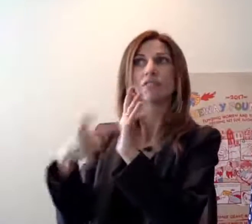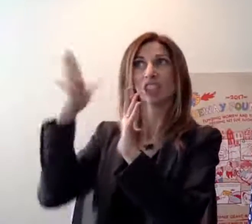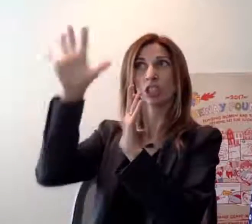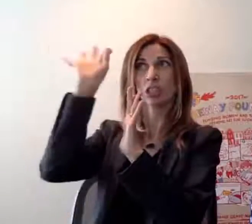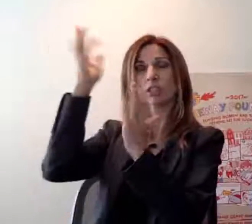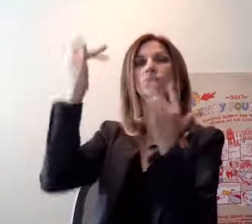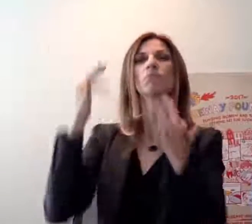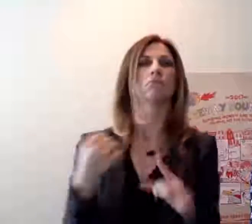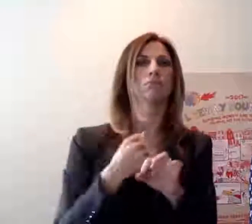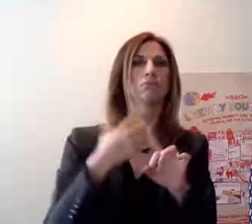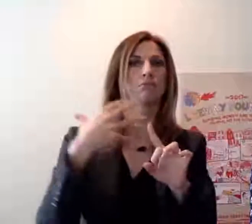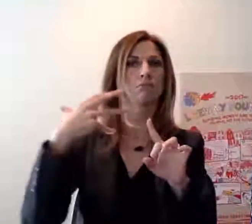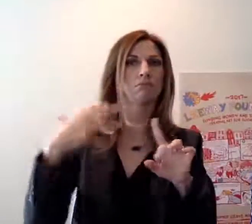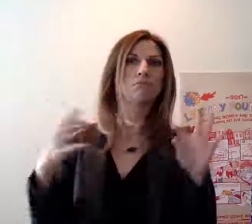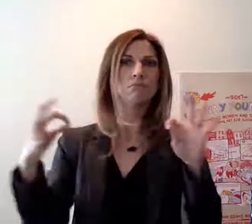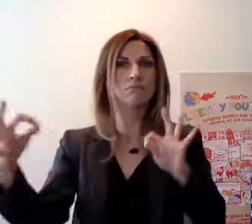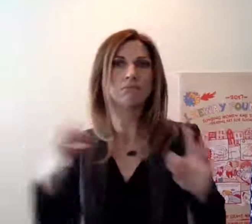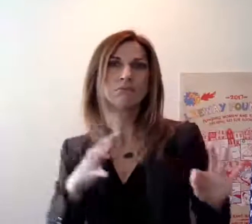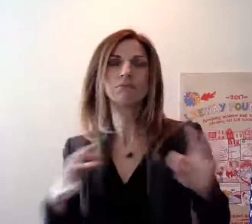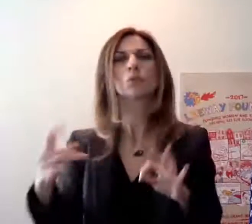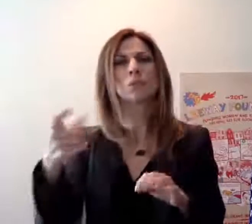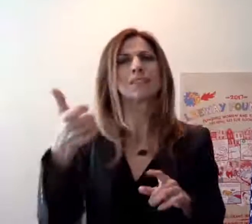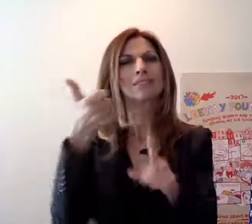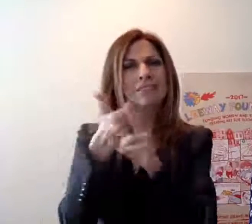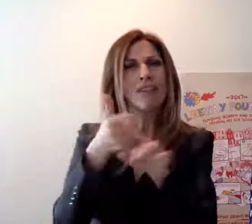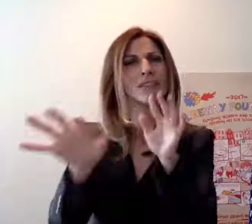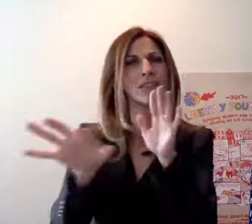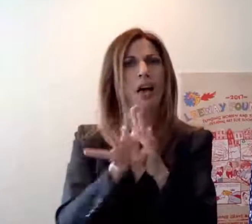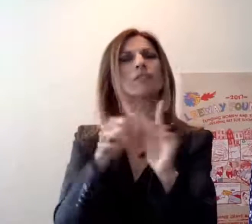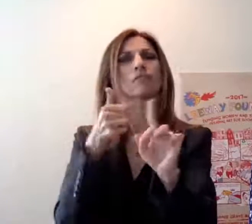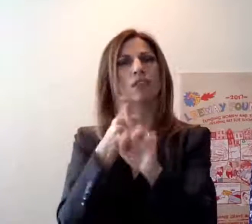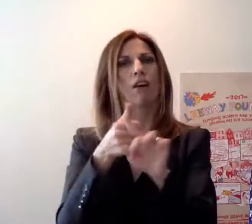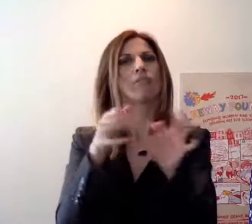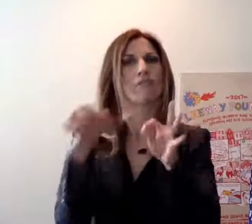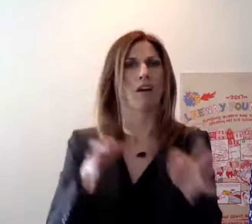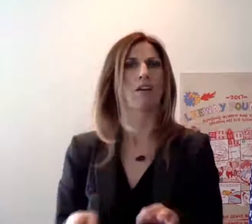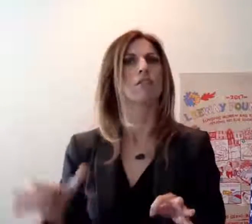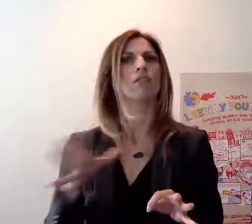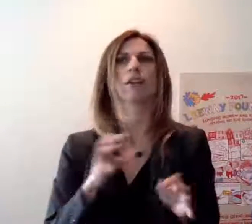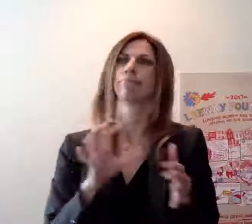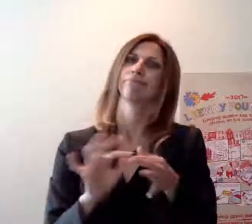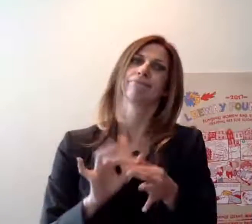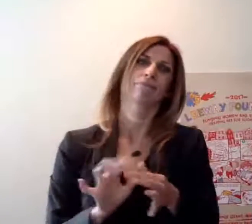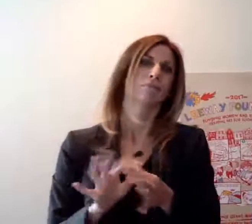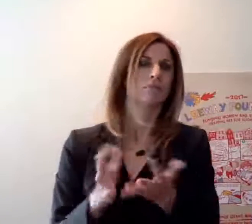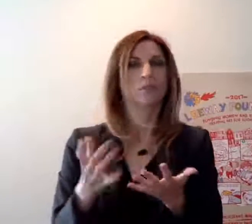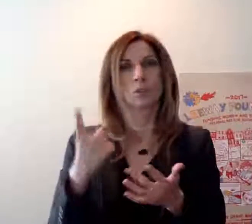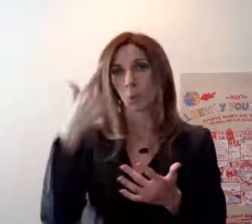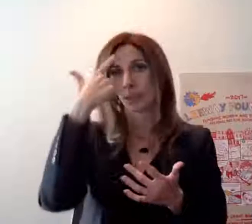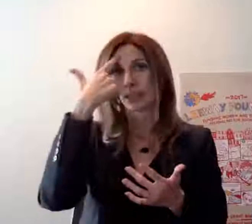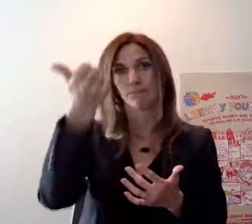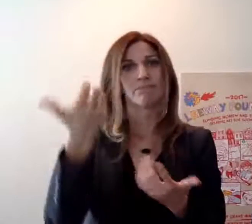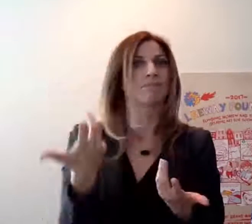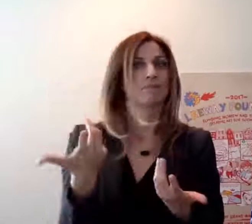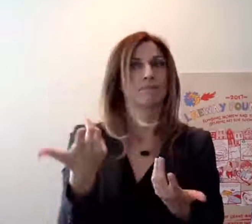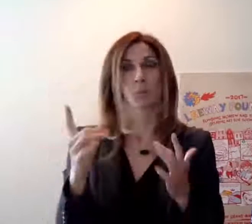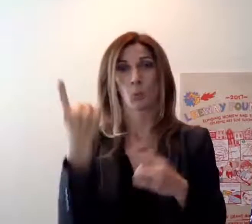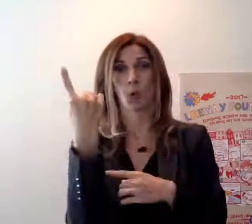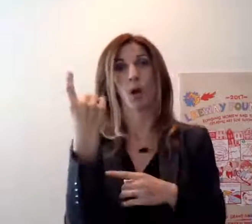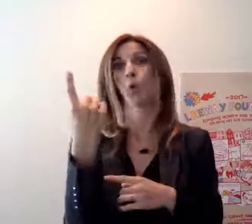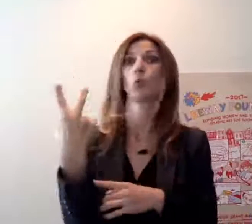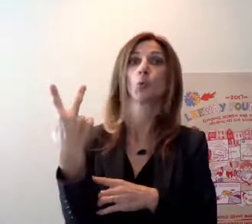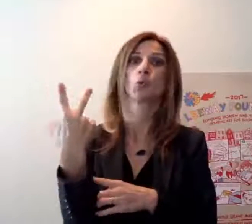So this is really something that you're self-defining and self-selecting. And you can decide if you can capture that in 1, 2,